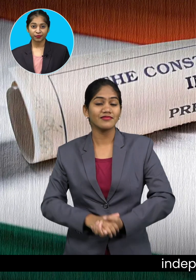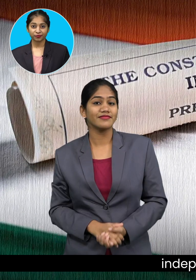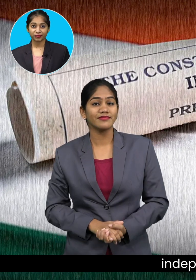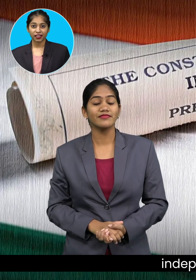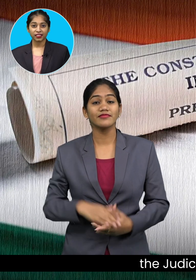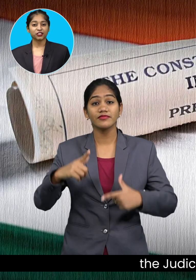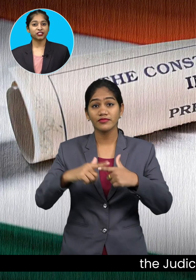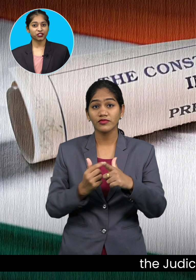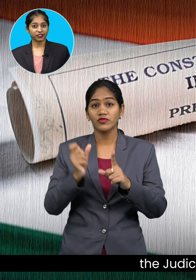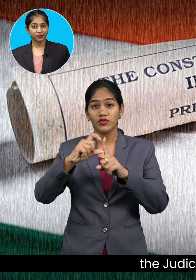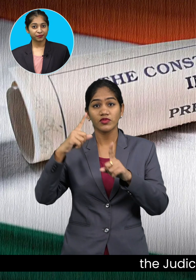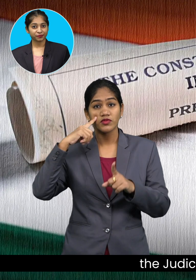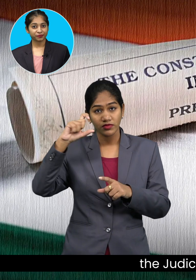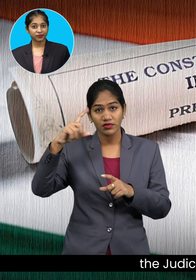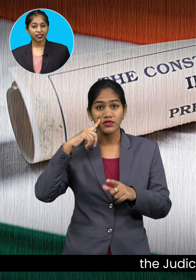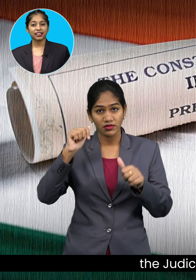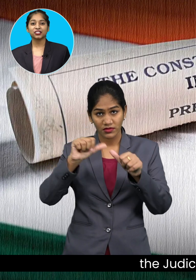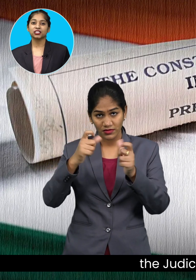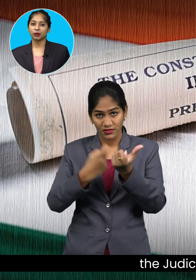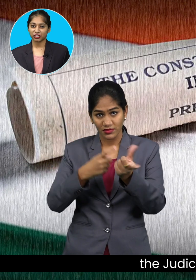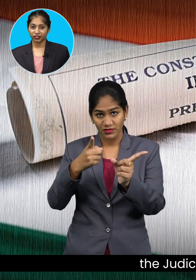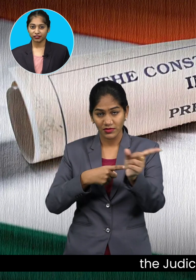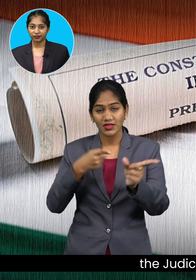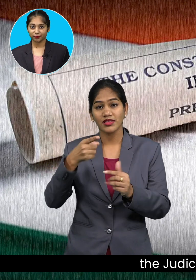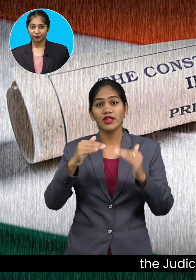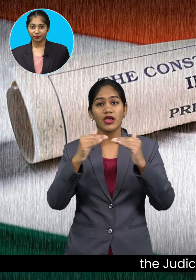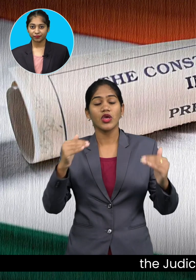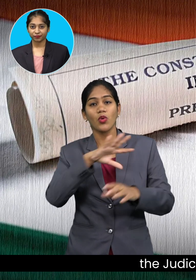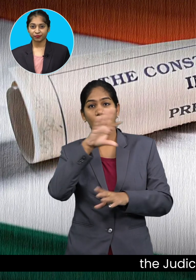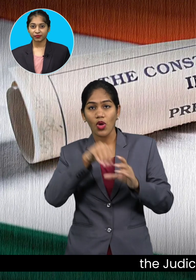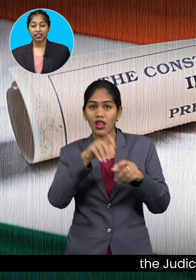like the judiciary, election commission,